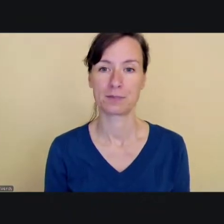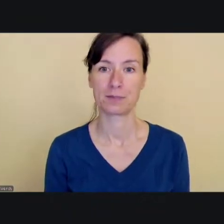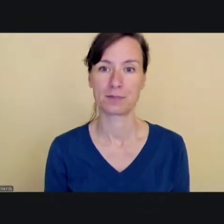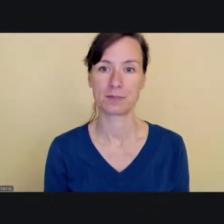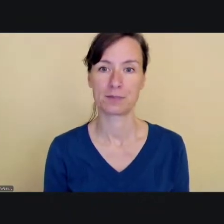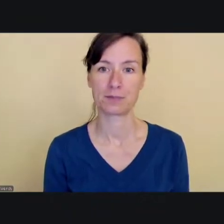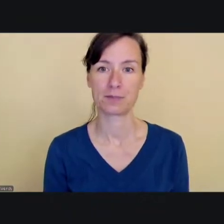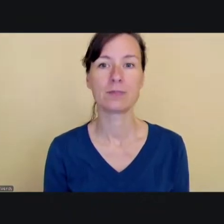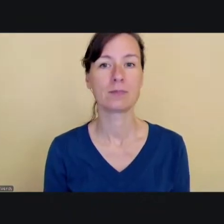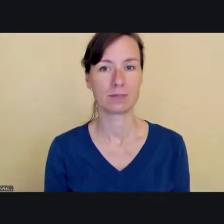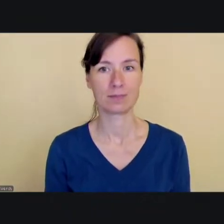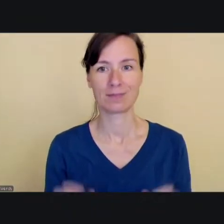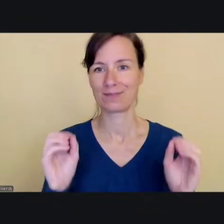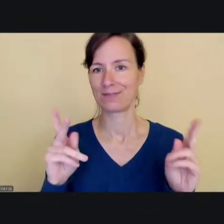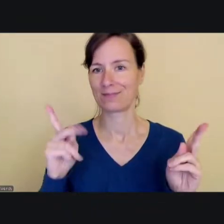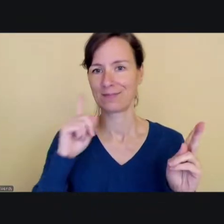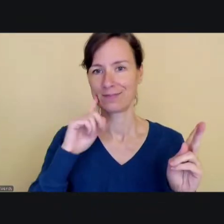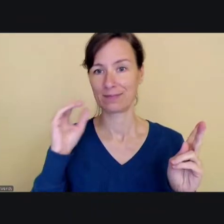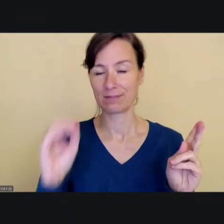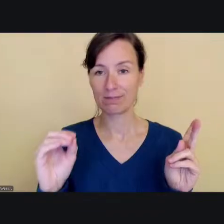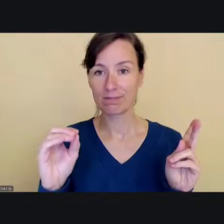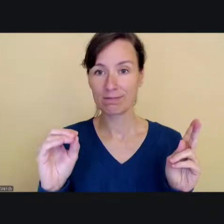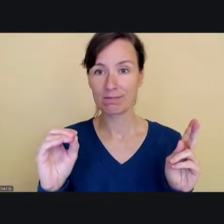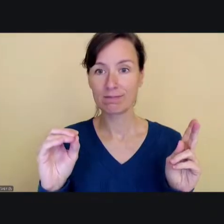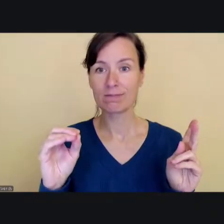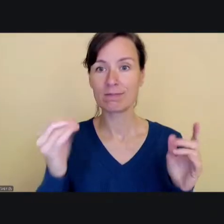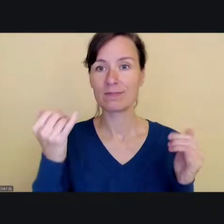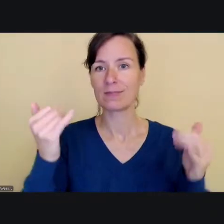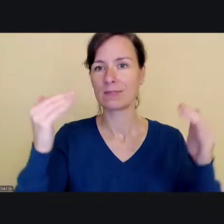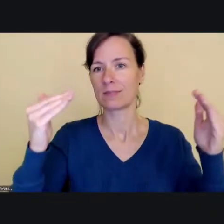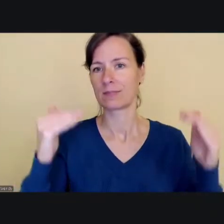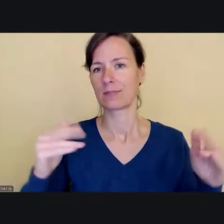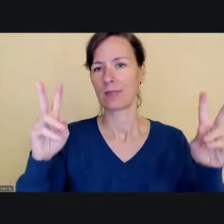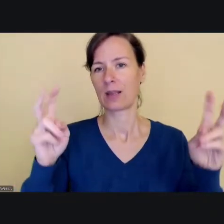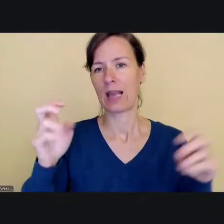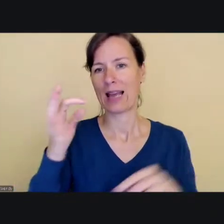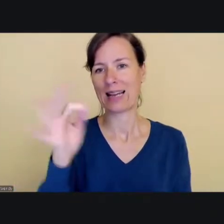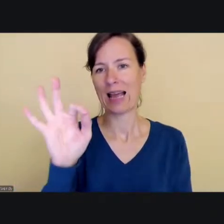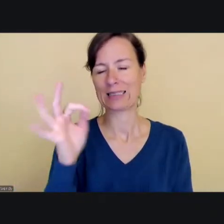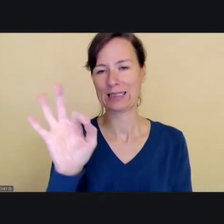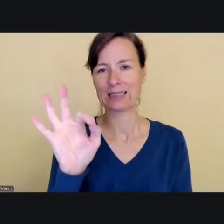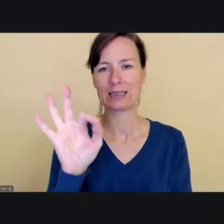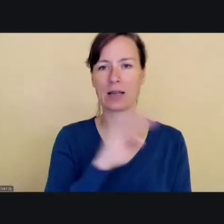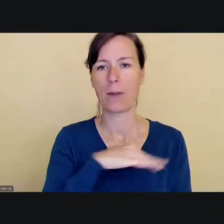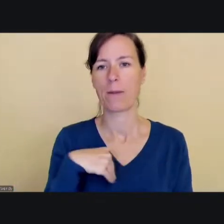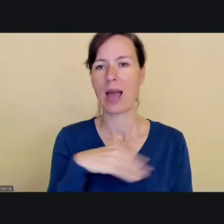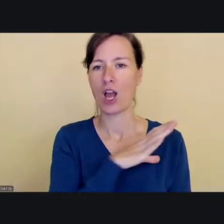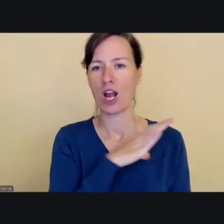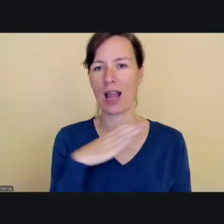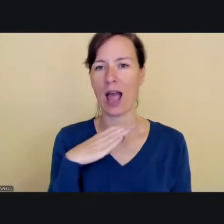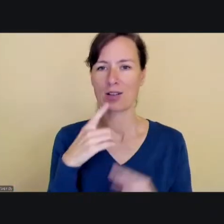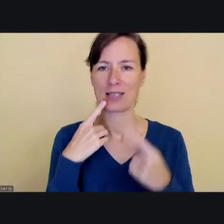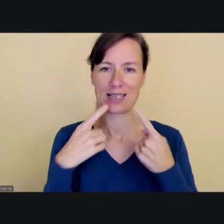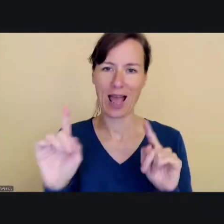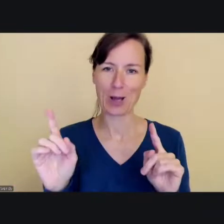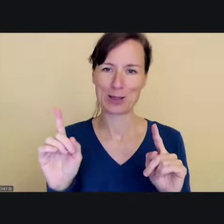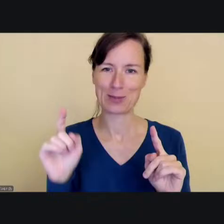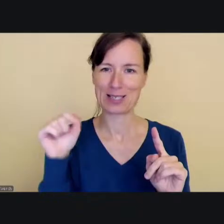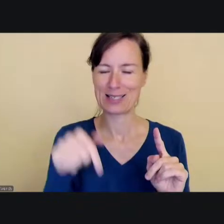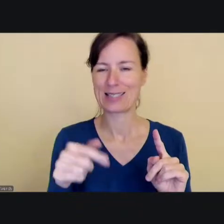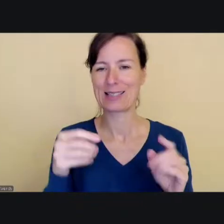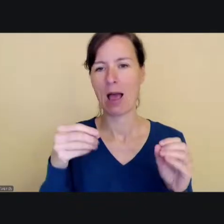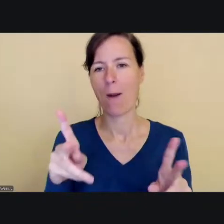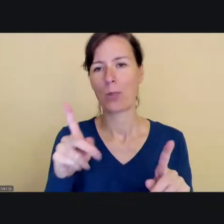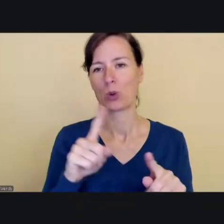All right, hearing none, we will move to item 19, Mayor and Council announcements. This is an opportunity to share